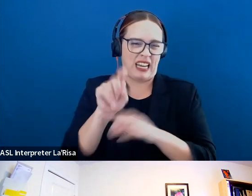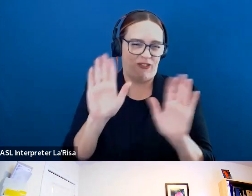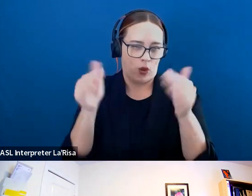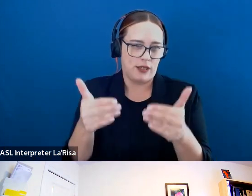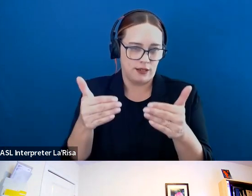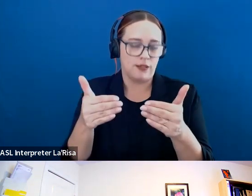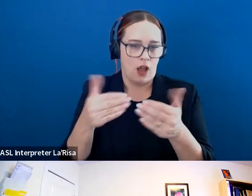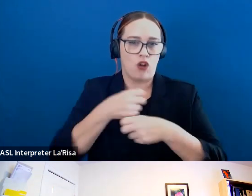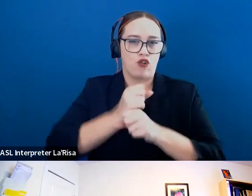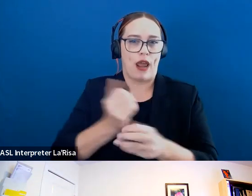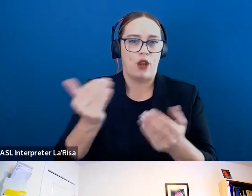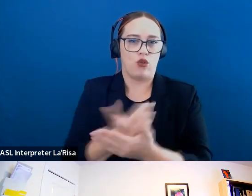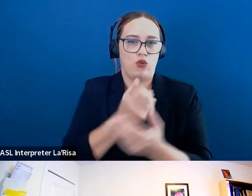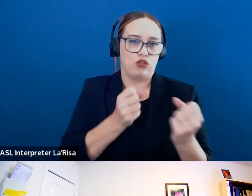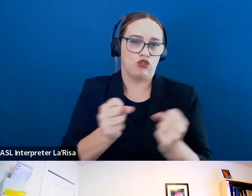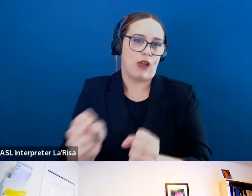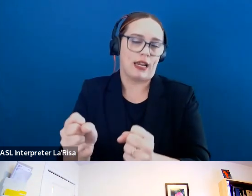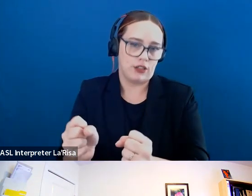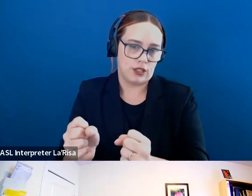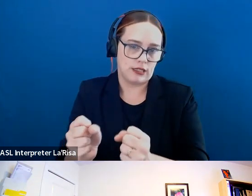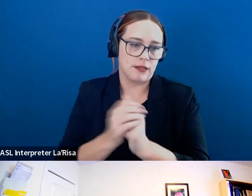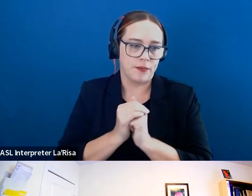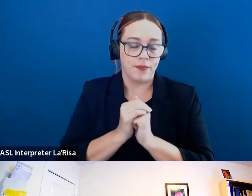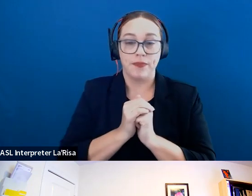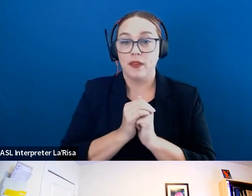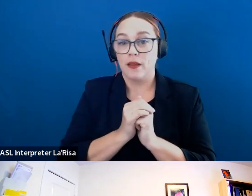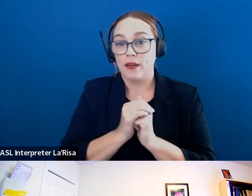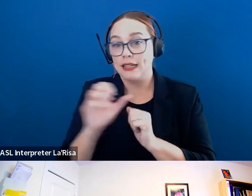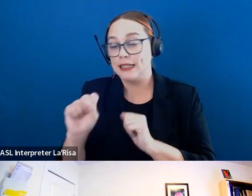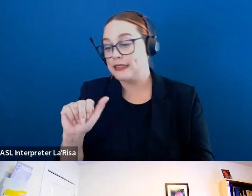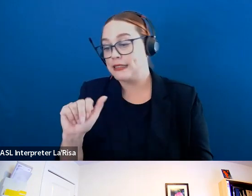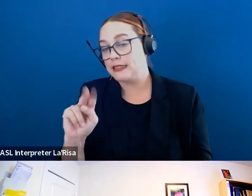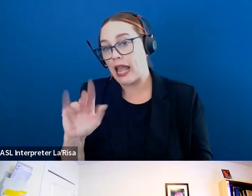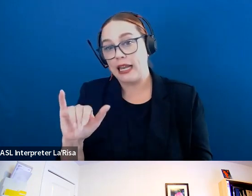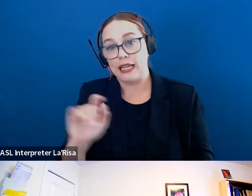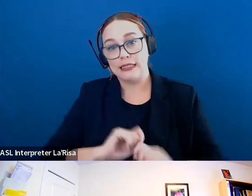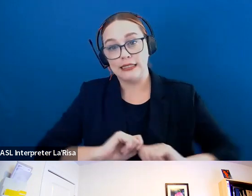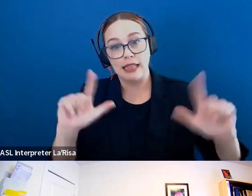strategies. So Sandy, if you could go to slide 21.